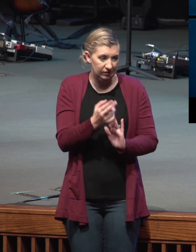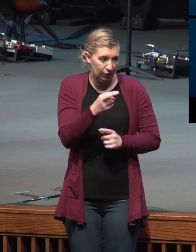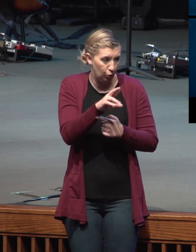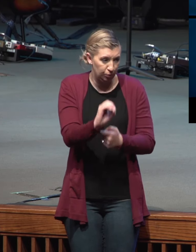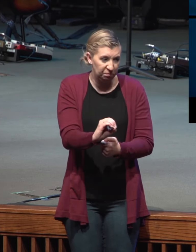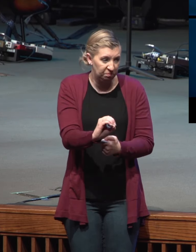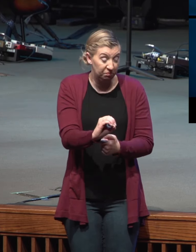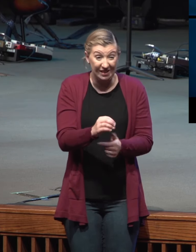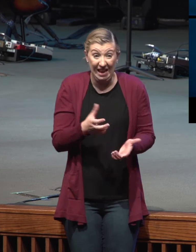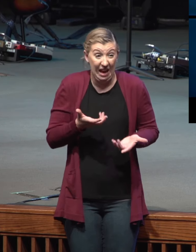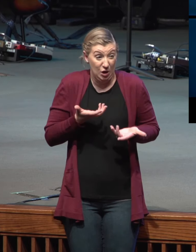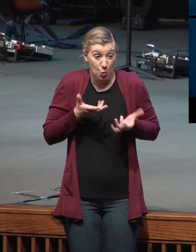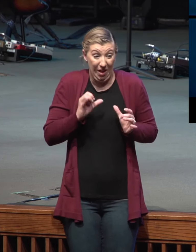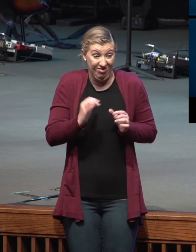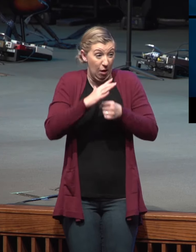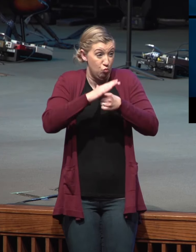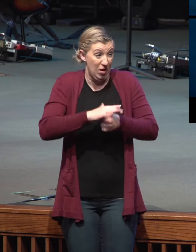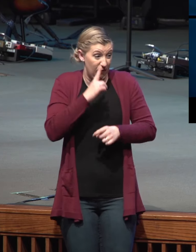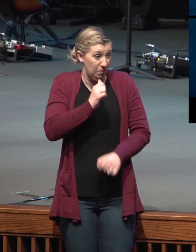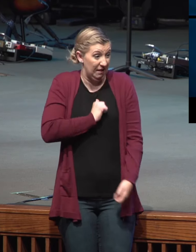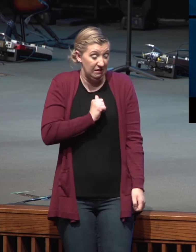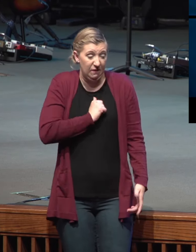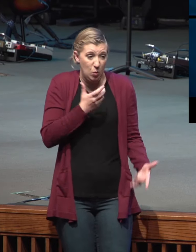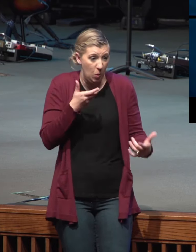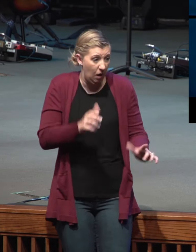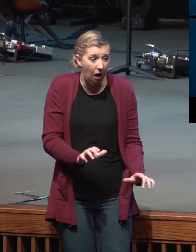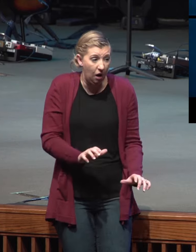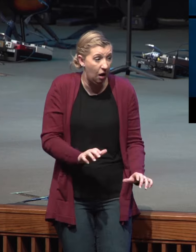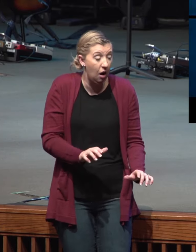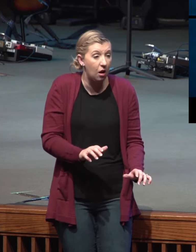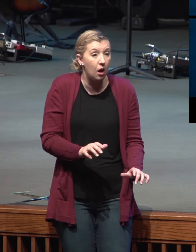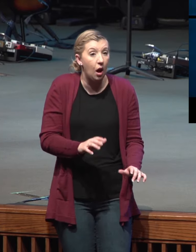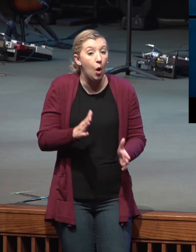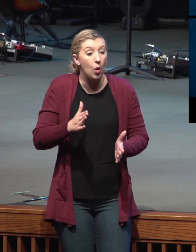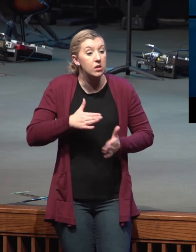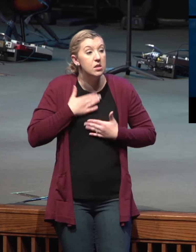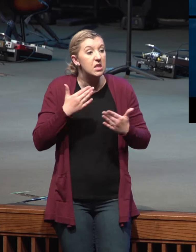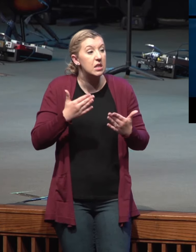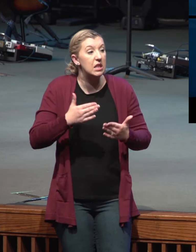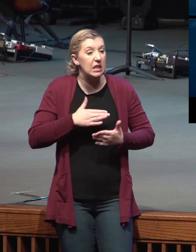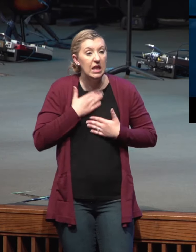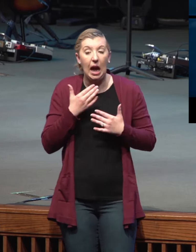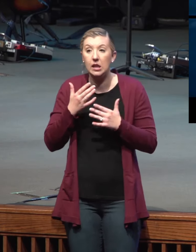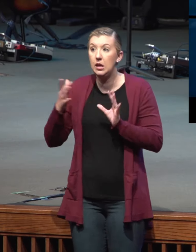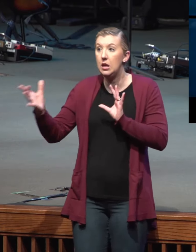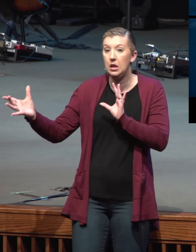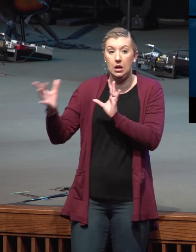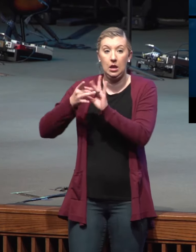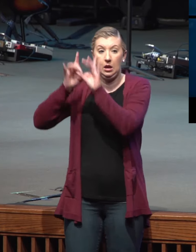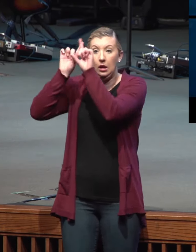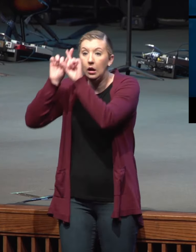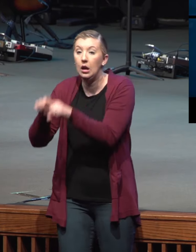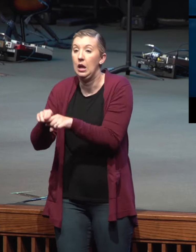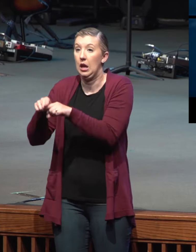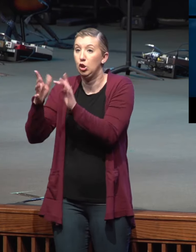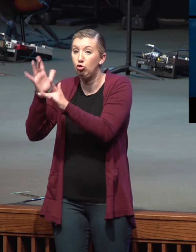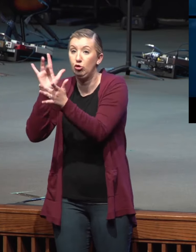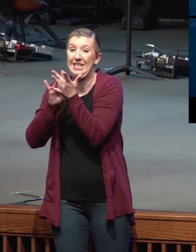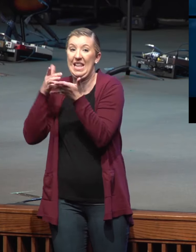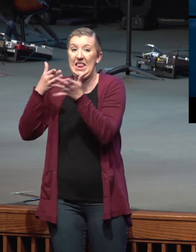I don't want that pressure on myself. I would gladly hitch my cart to Jesus' horse and let